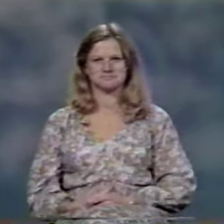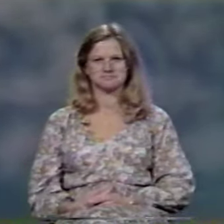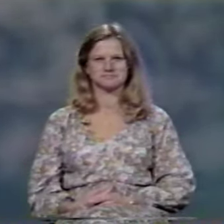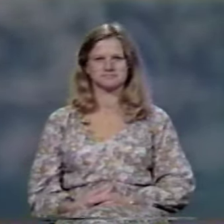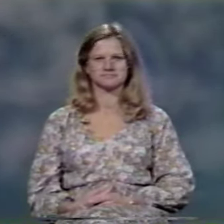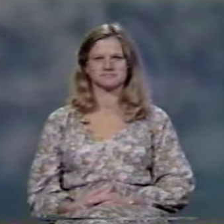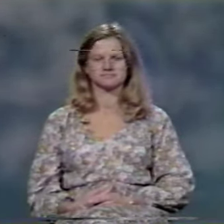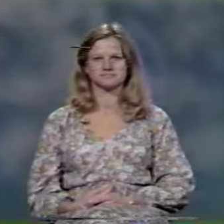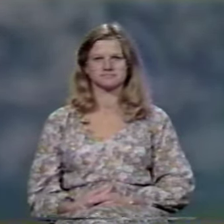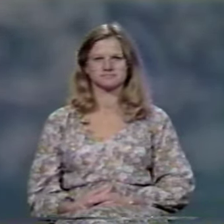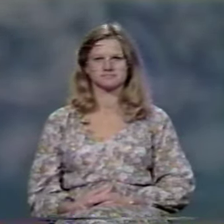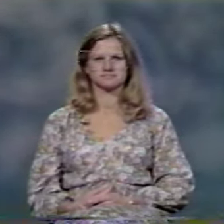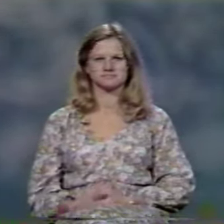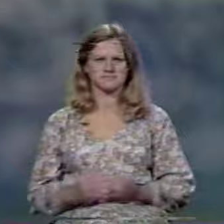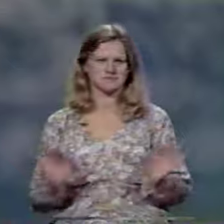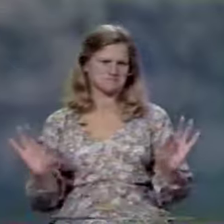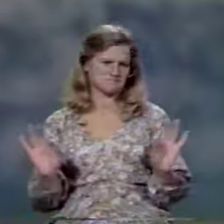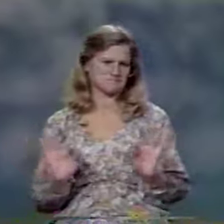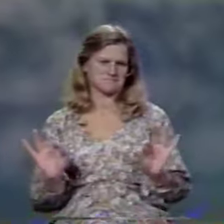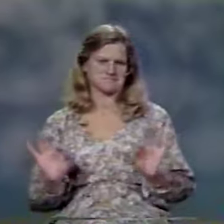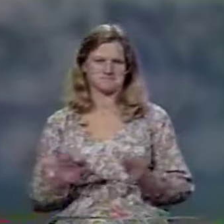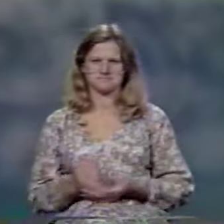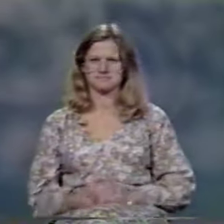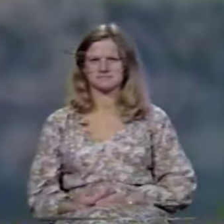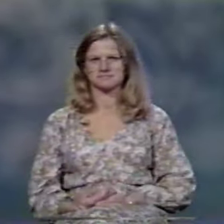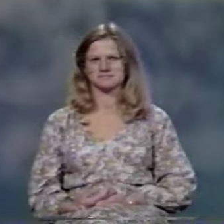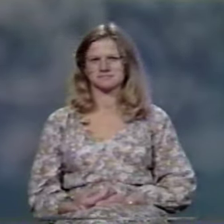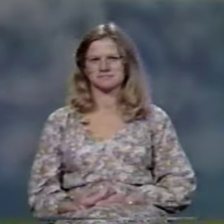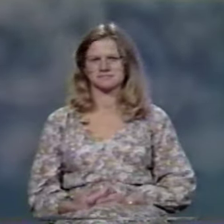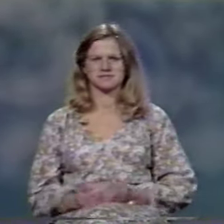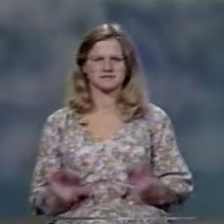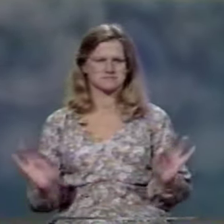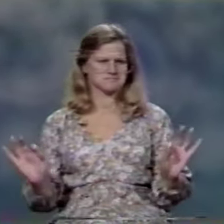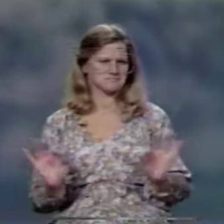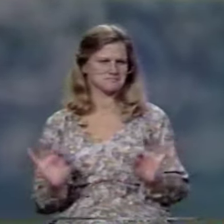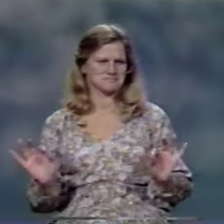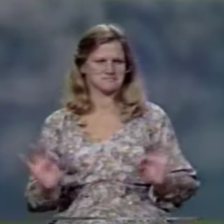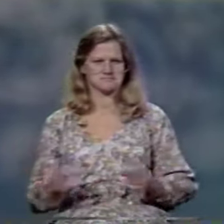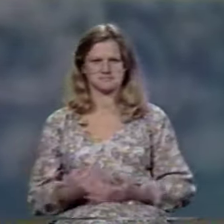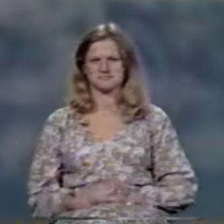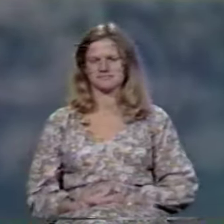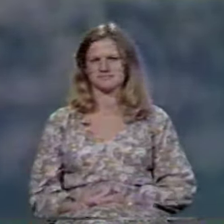Pay attention to the facial expression. Nothing to it.